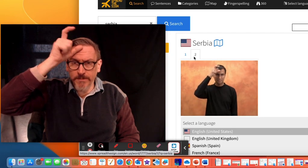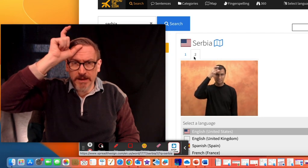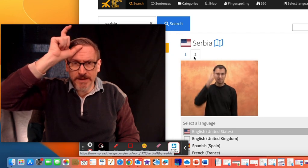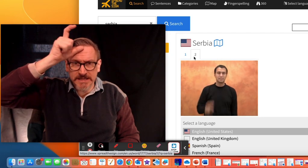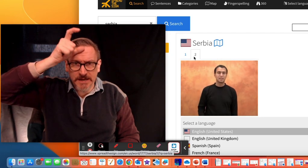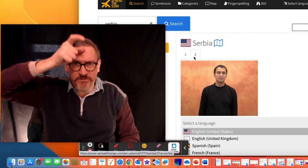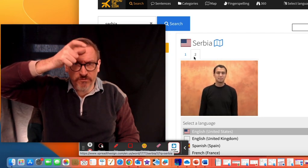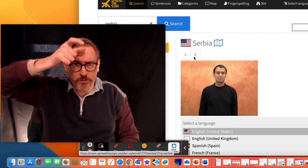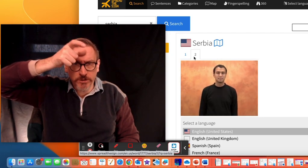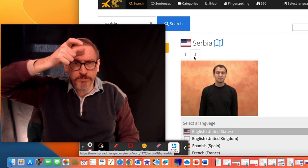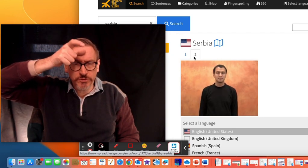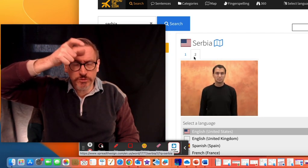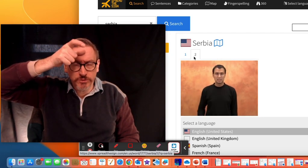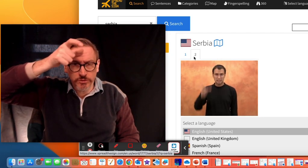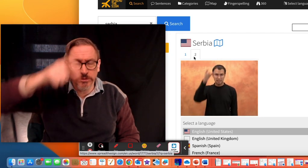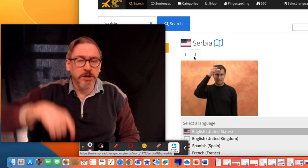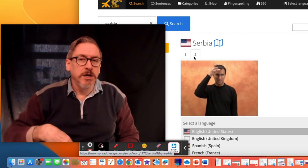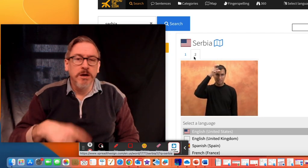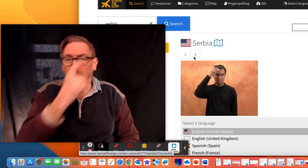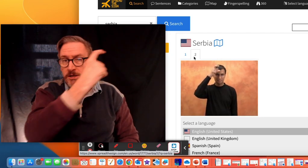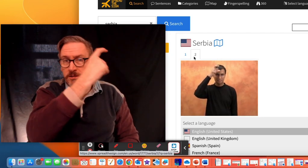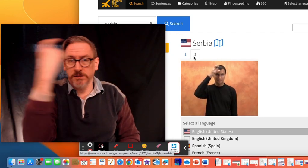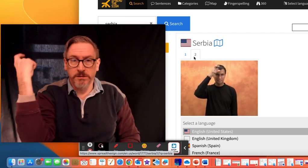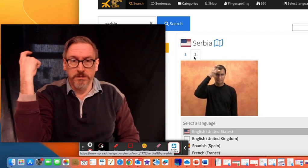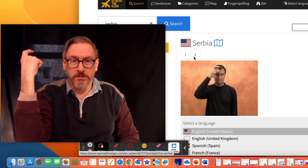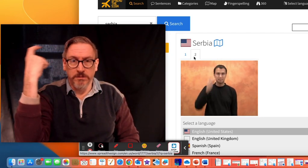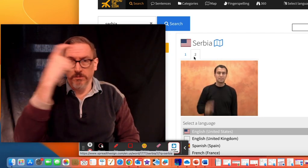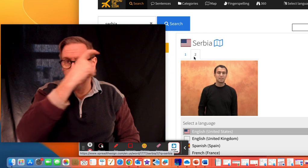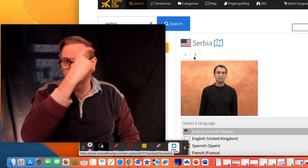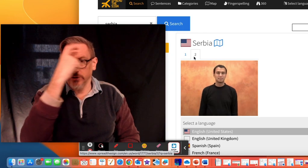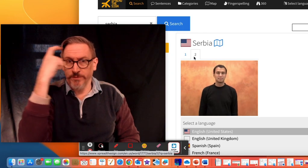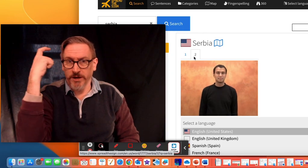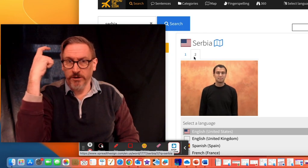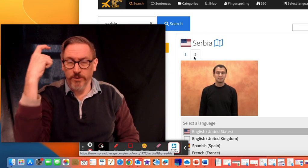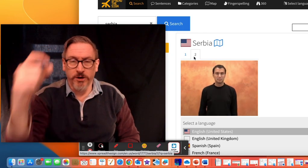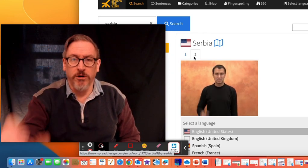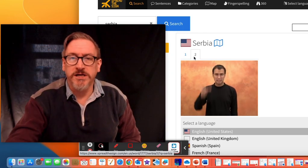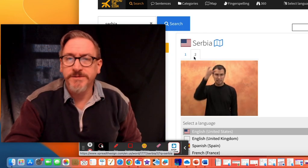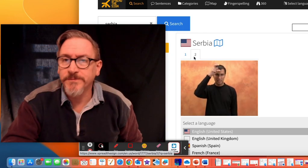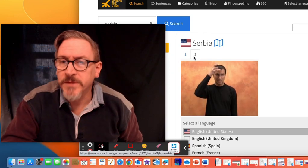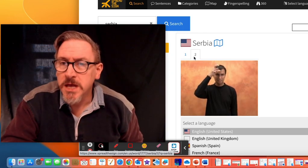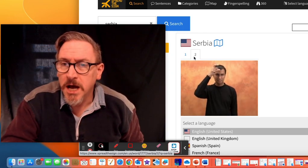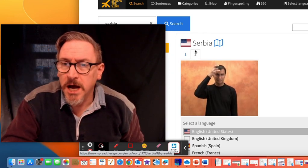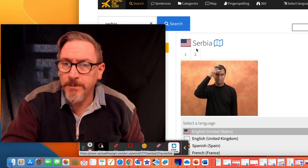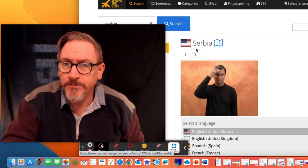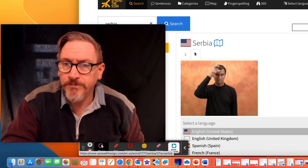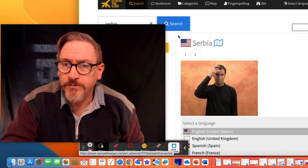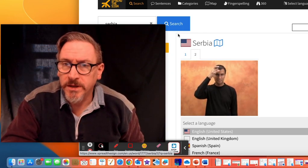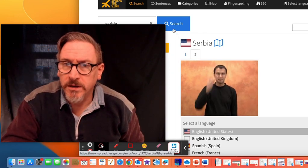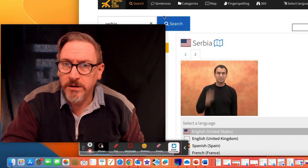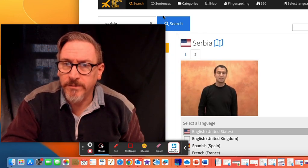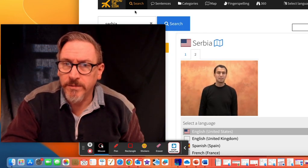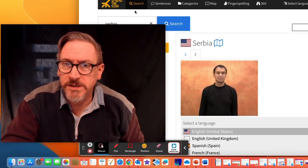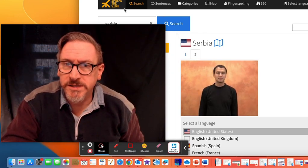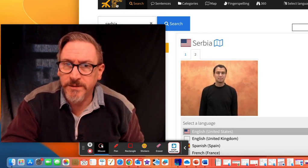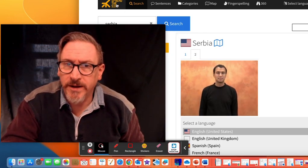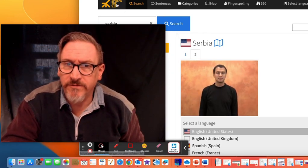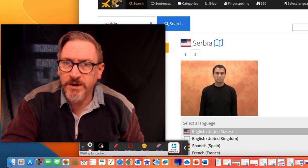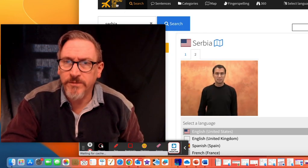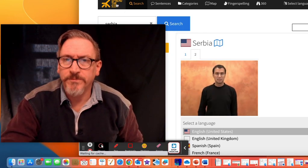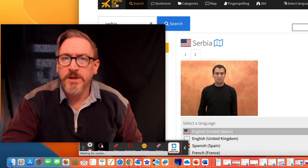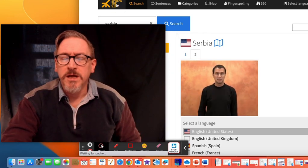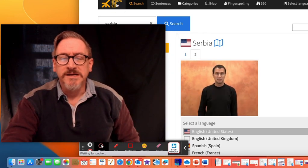It may be tipped forward, but Serbia going across. Right, just